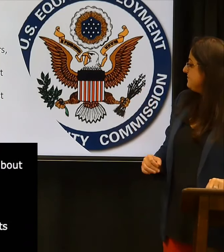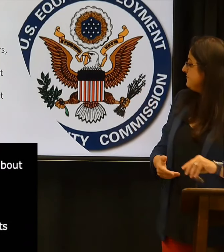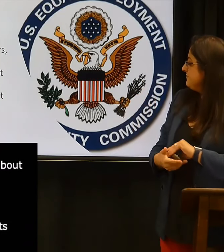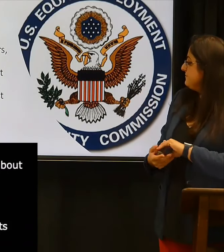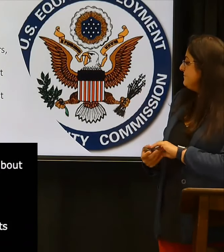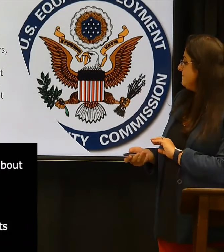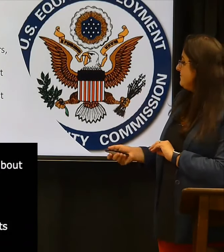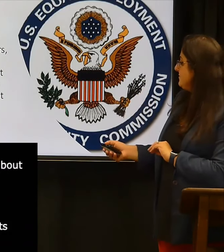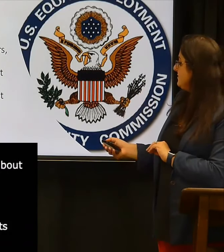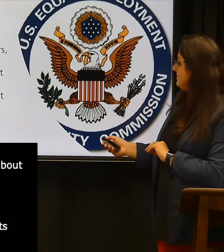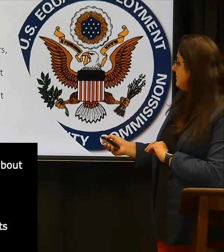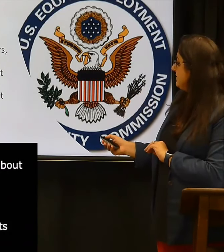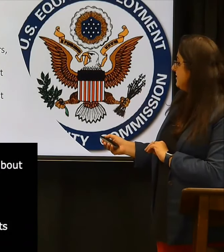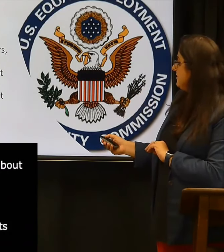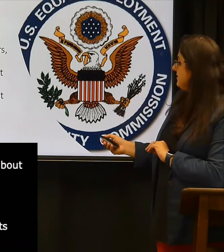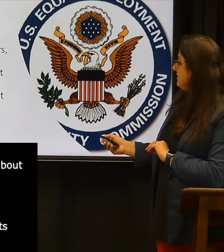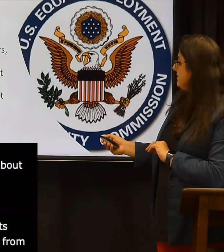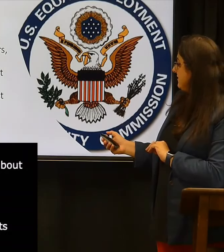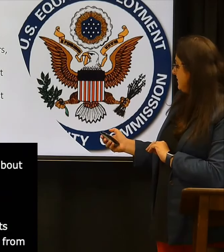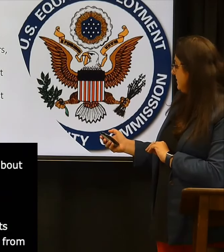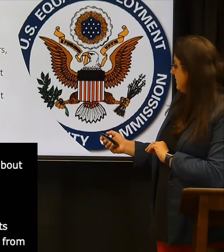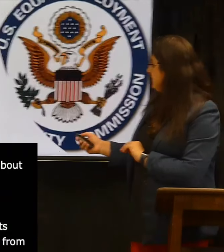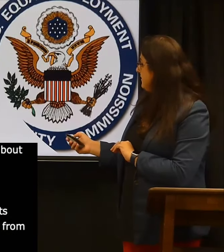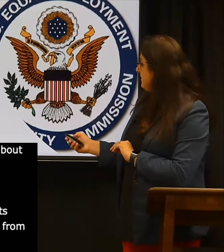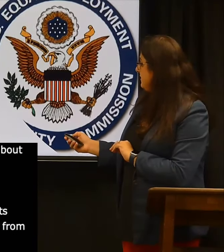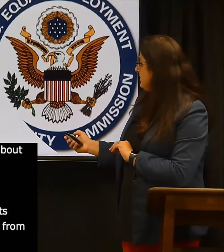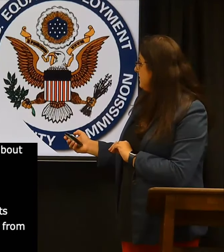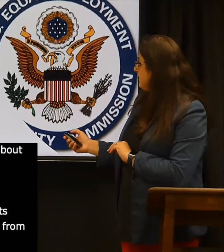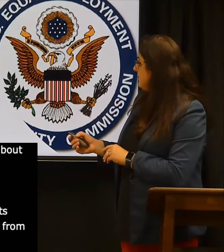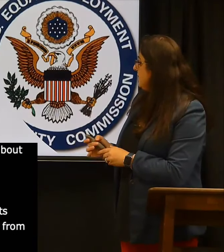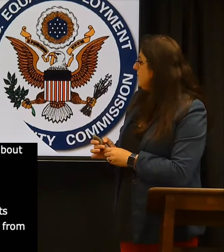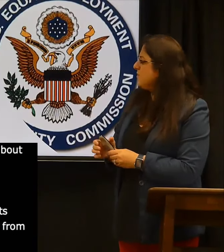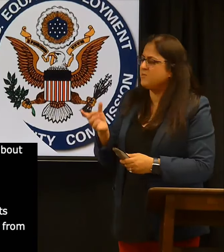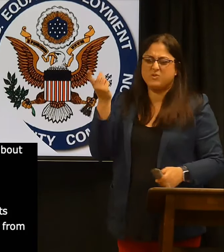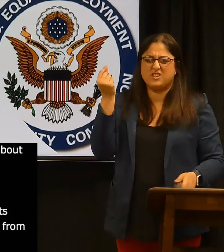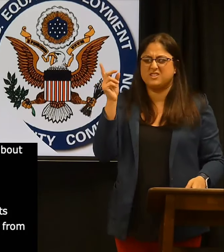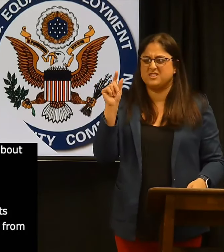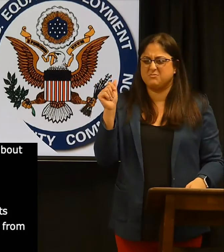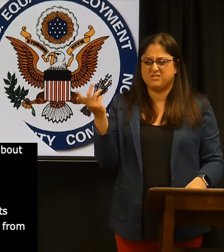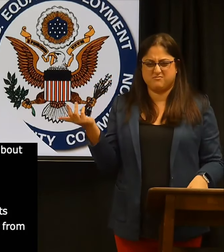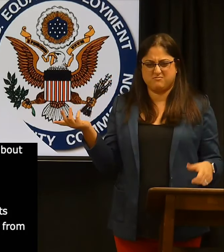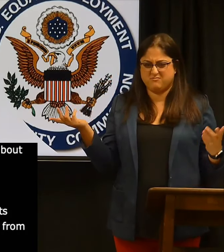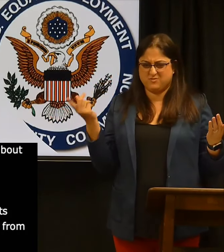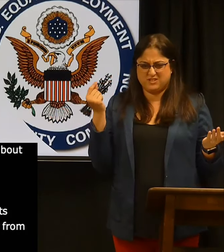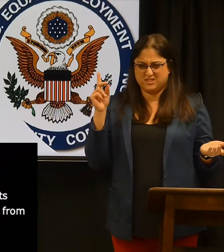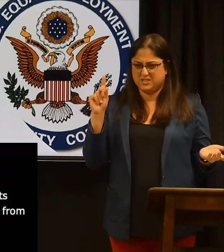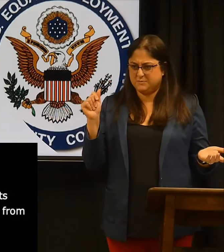against qualified individuals with disabilities. So the qualified part is important. So what is a disability?